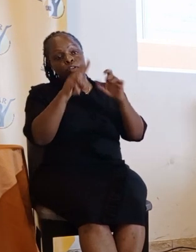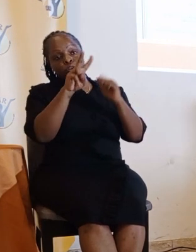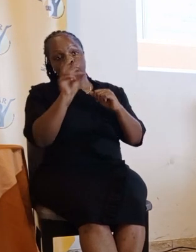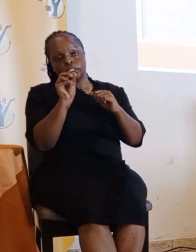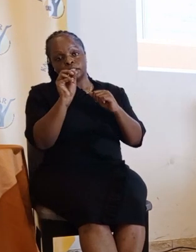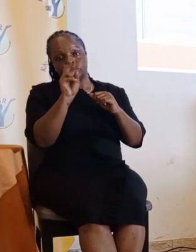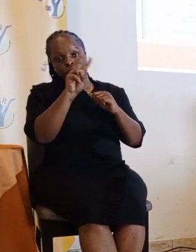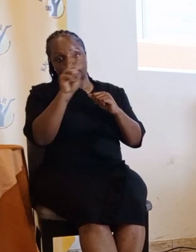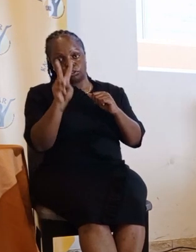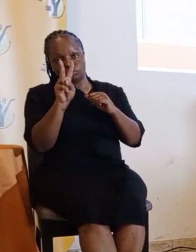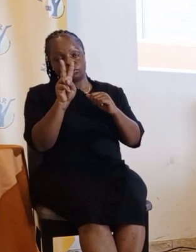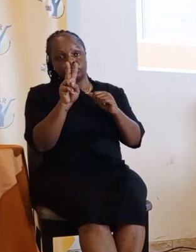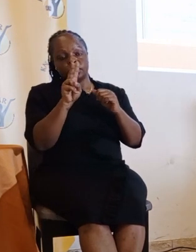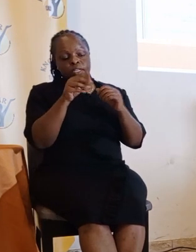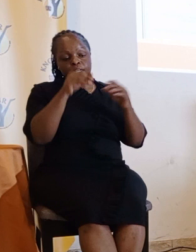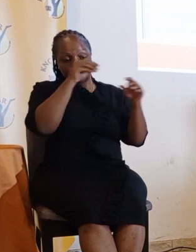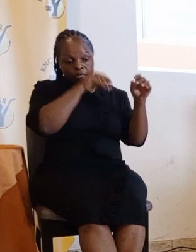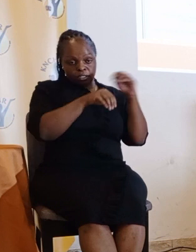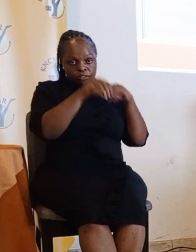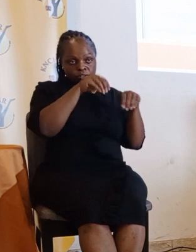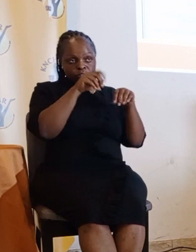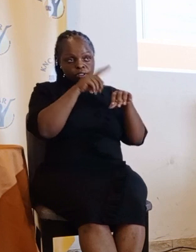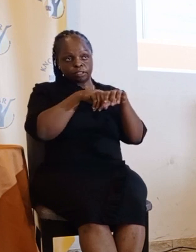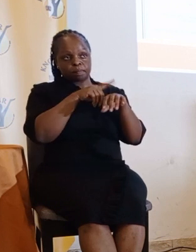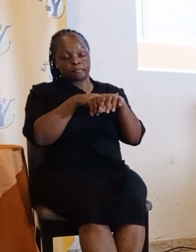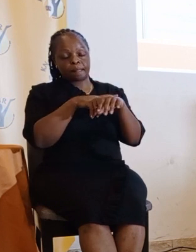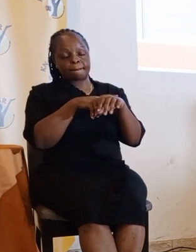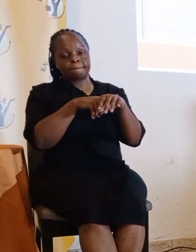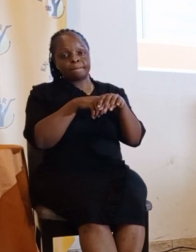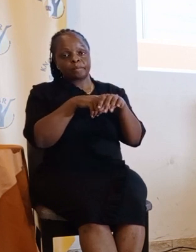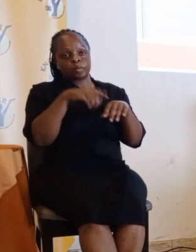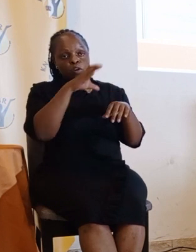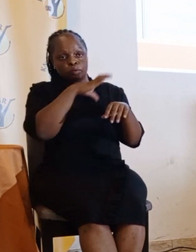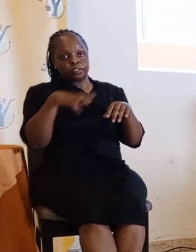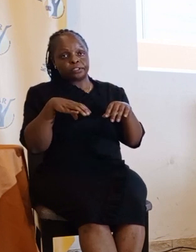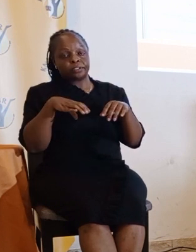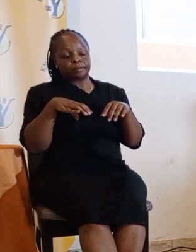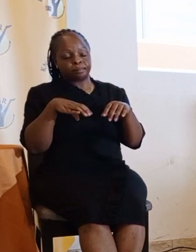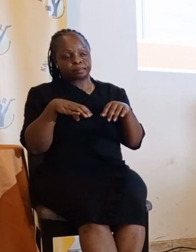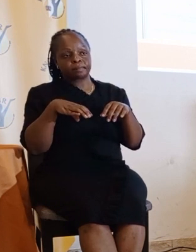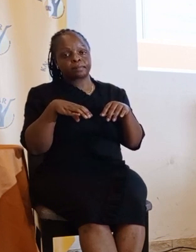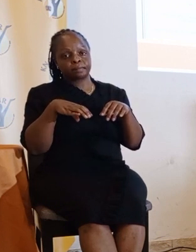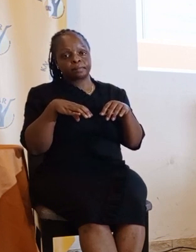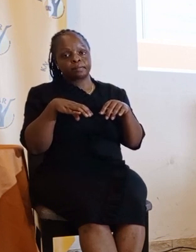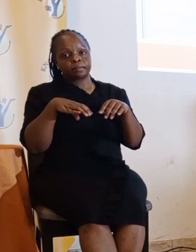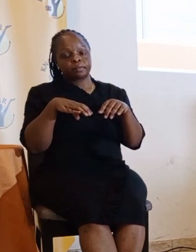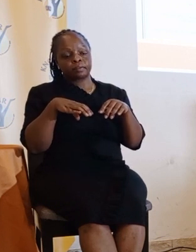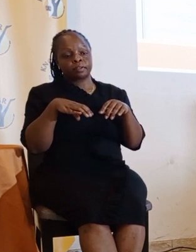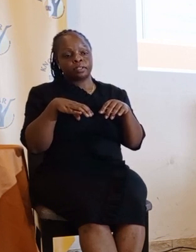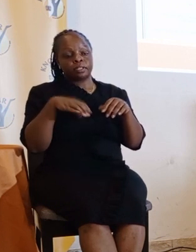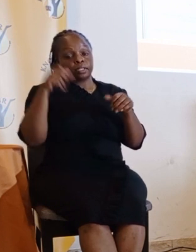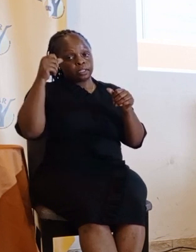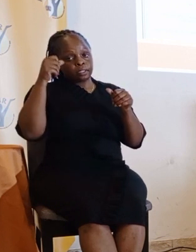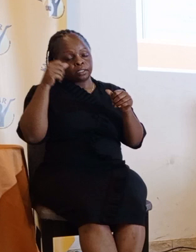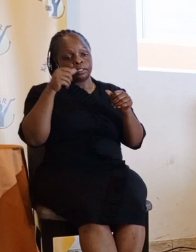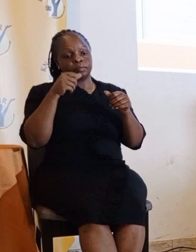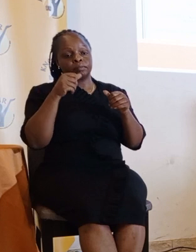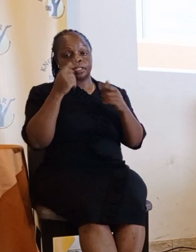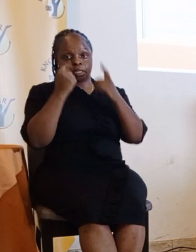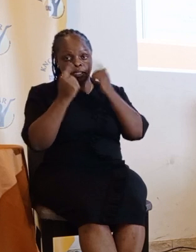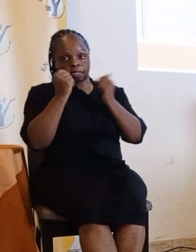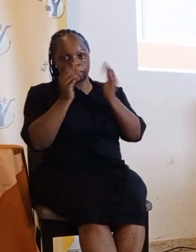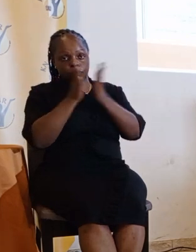2022 electioneering period. The Commission commiserates with the families of those who have